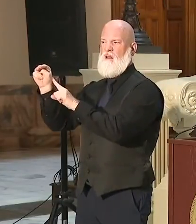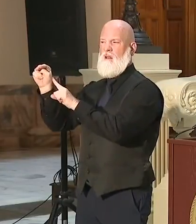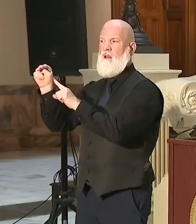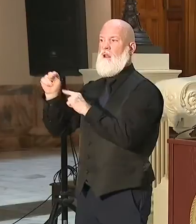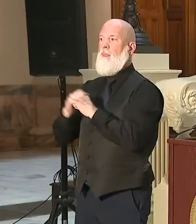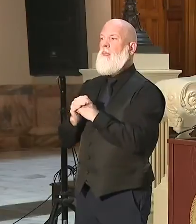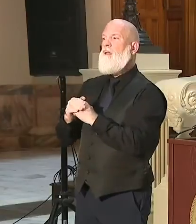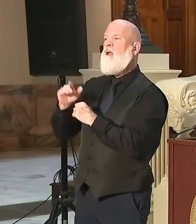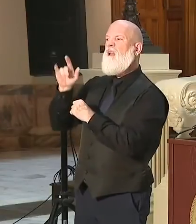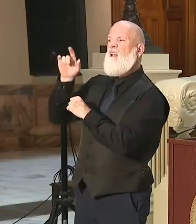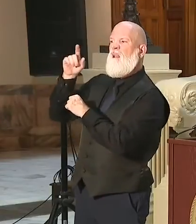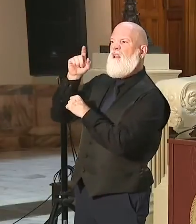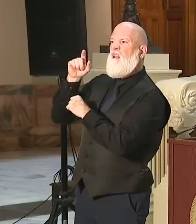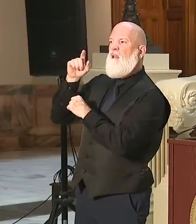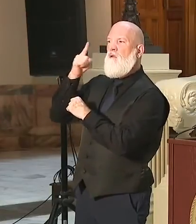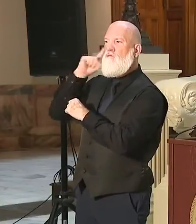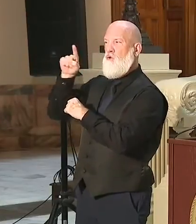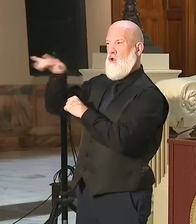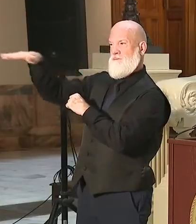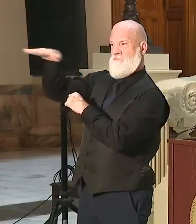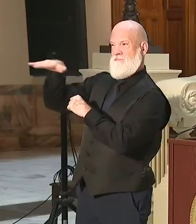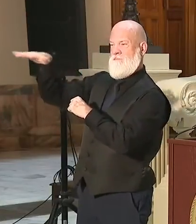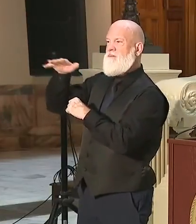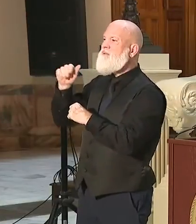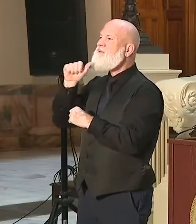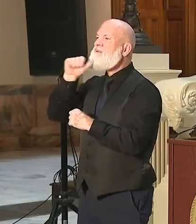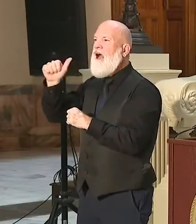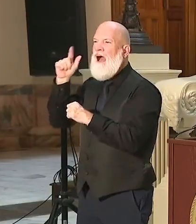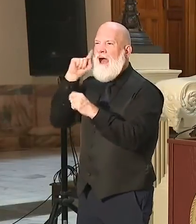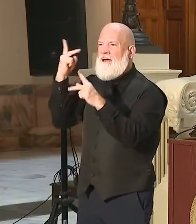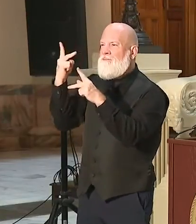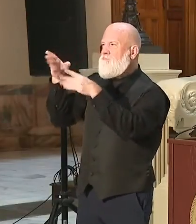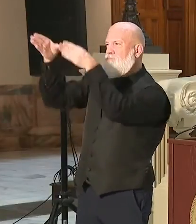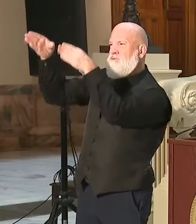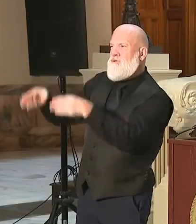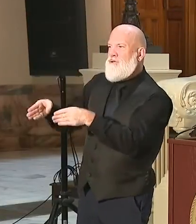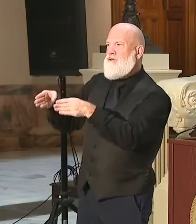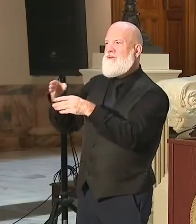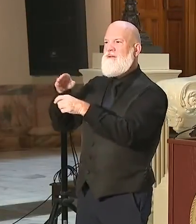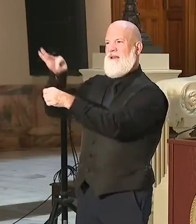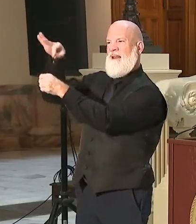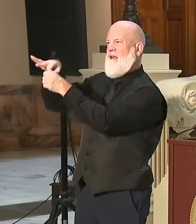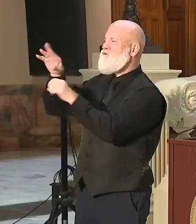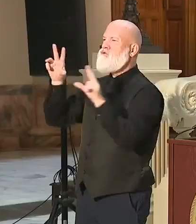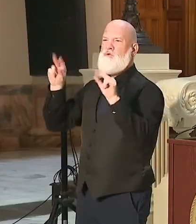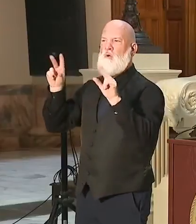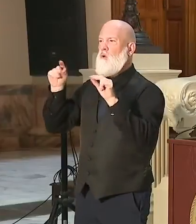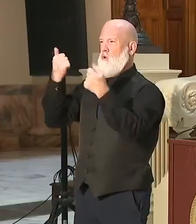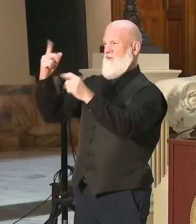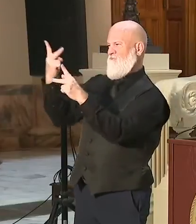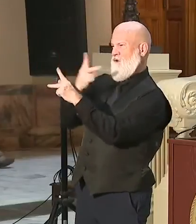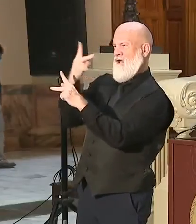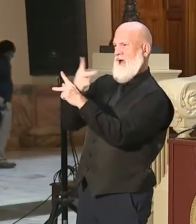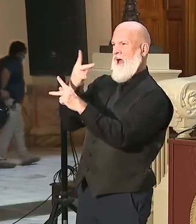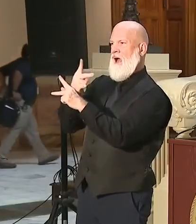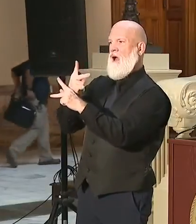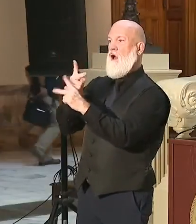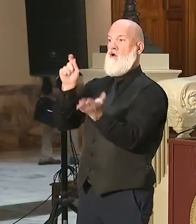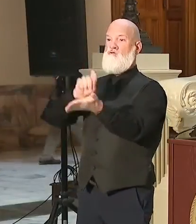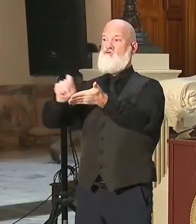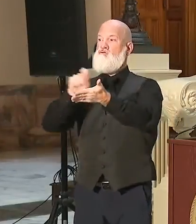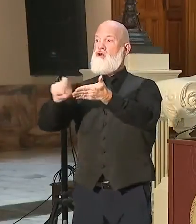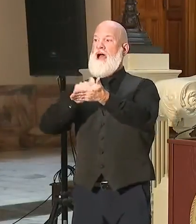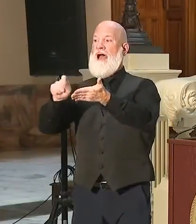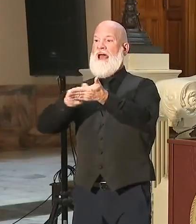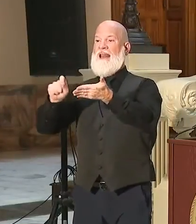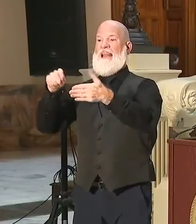out, to discern a person's vote. It was being used to get the write-ins off of the BMD's ballots,